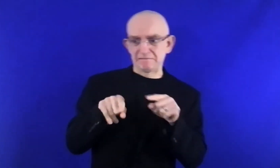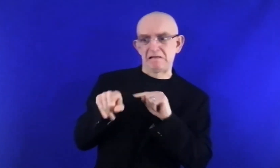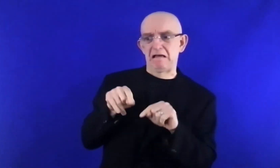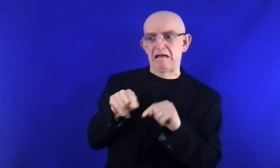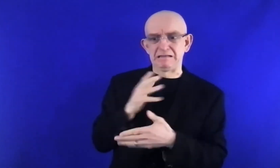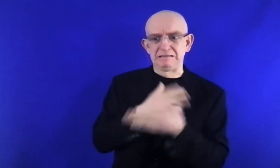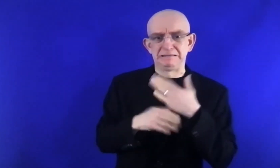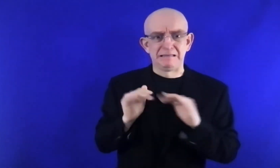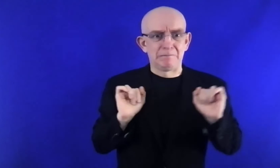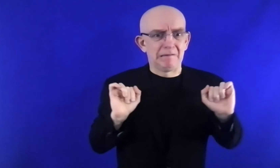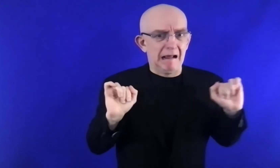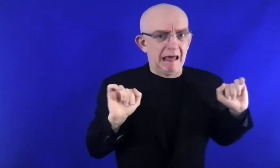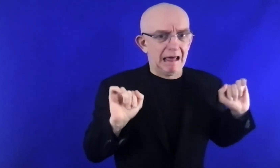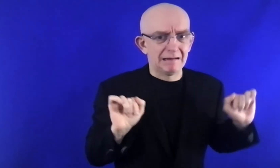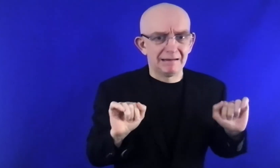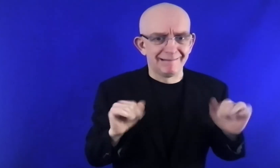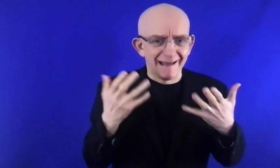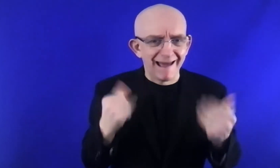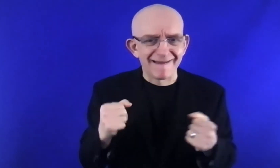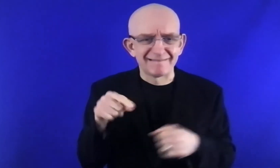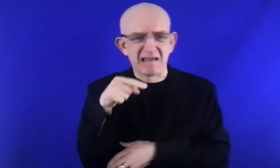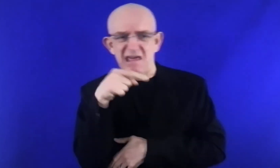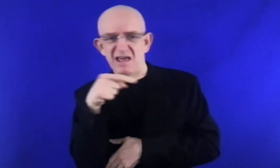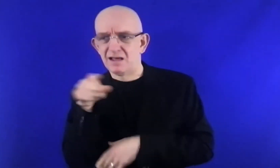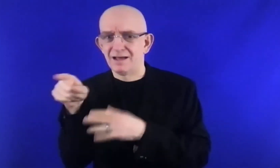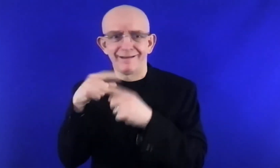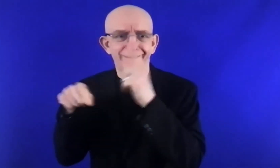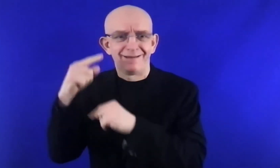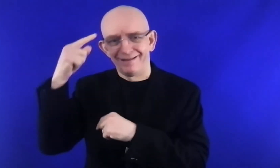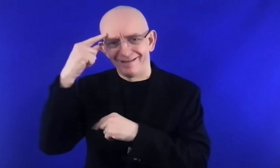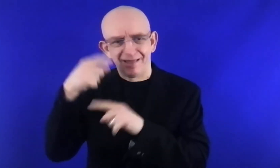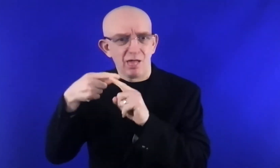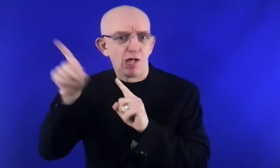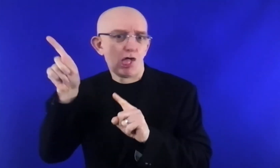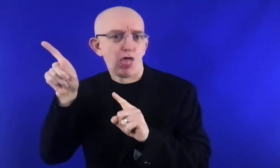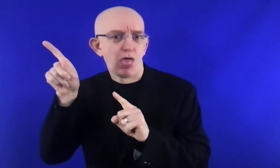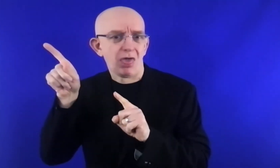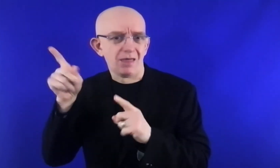they think that we are not capable to carrying out a work.